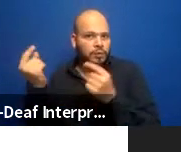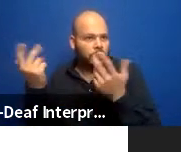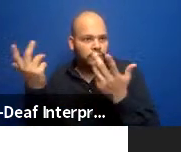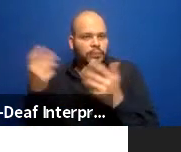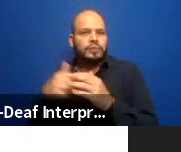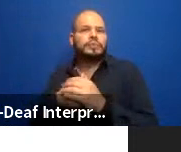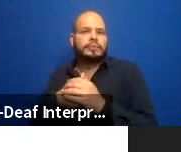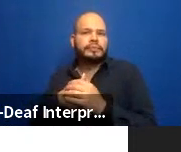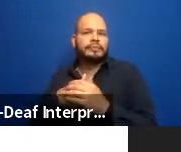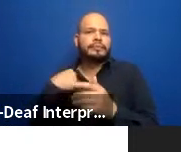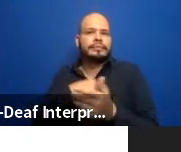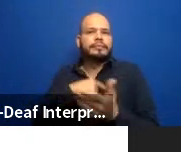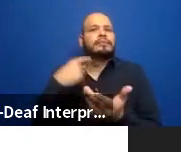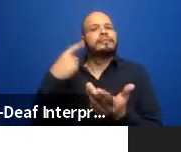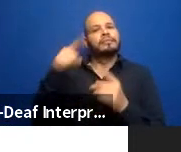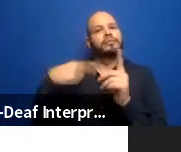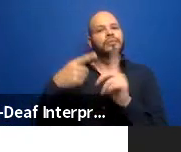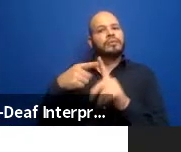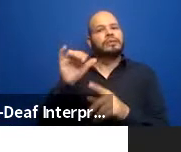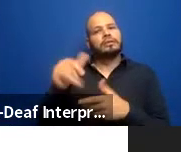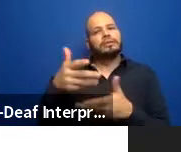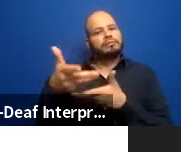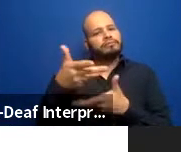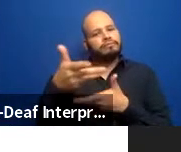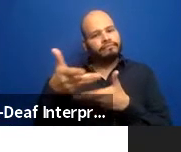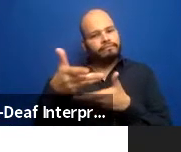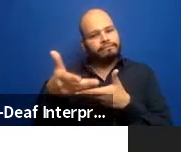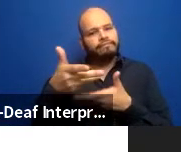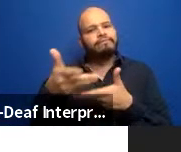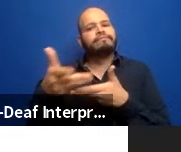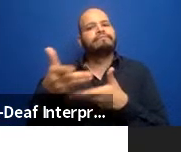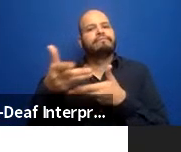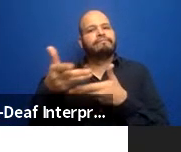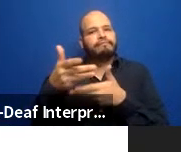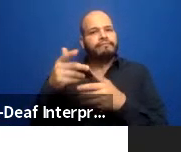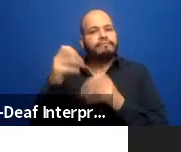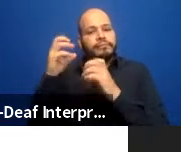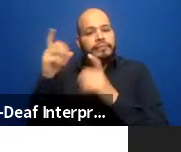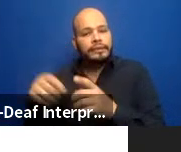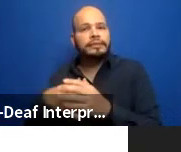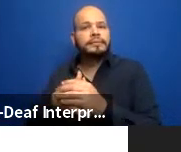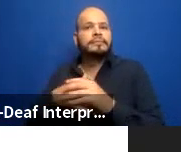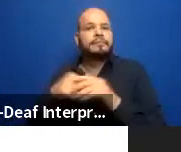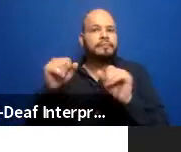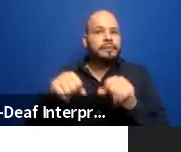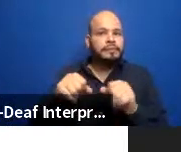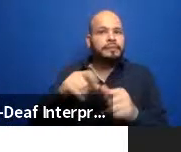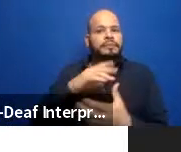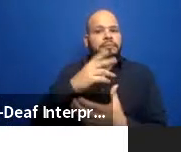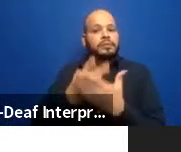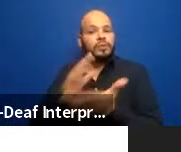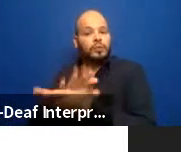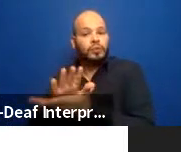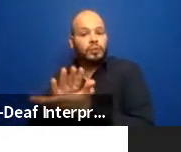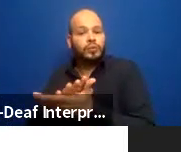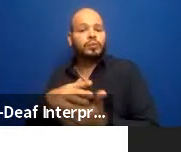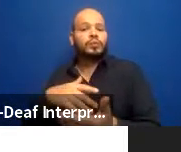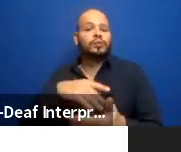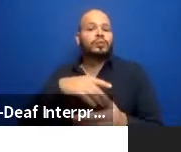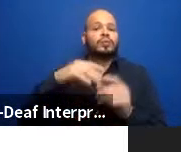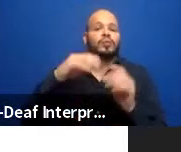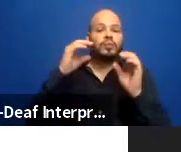and organizing in and outside of schools. If you have the means, please consider supporting us by making a donation